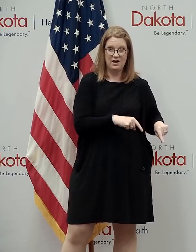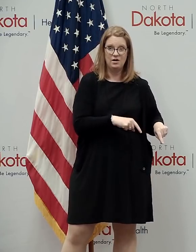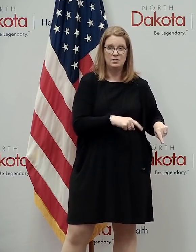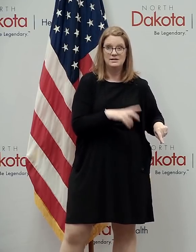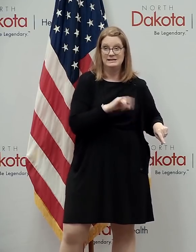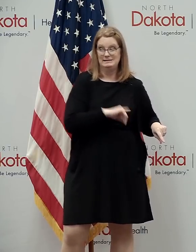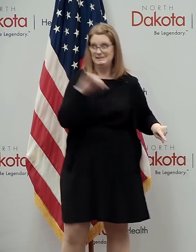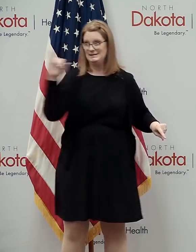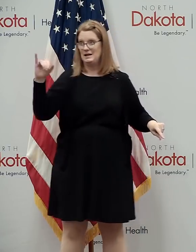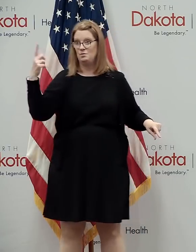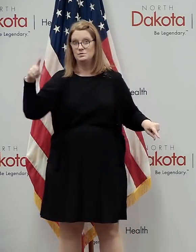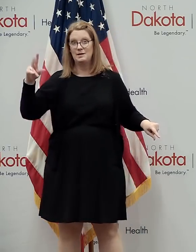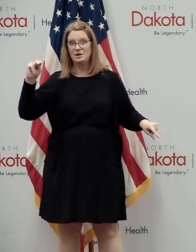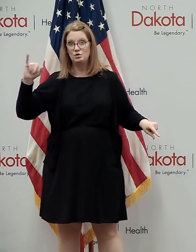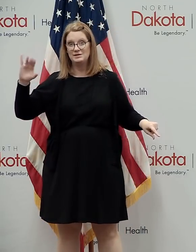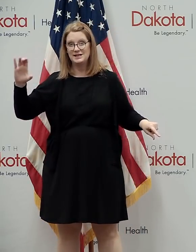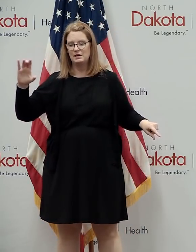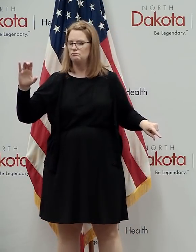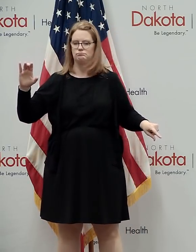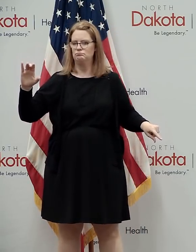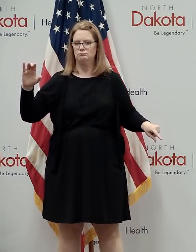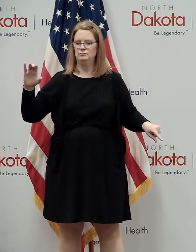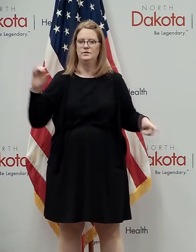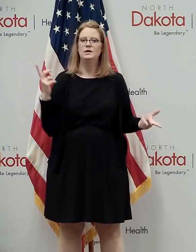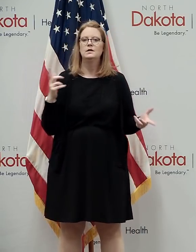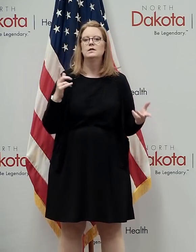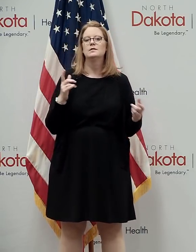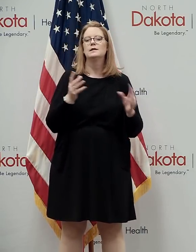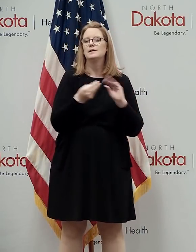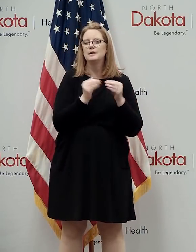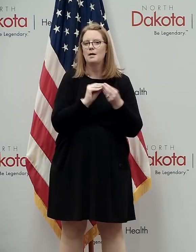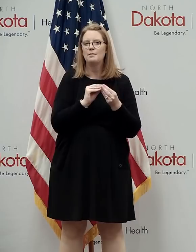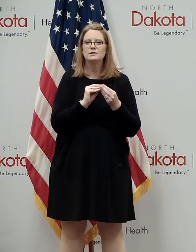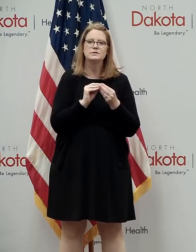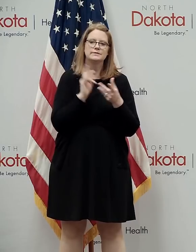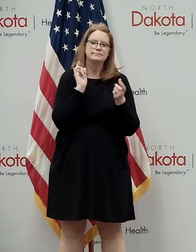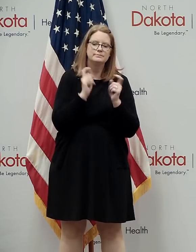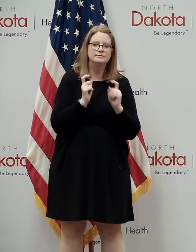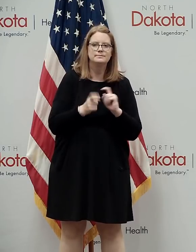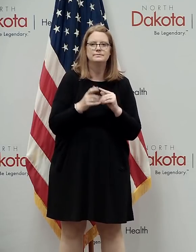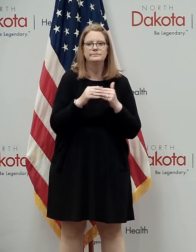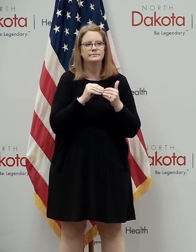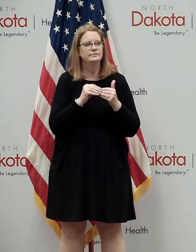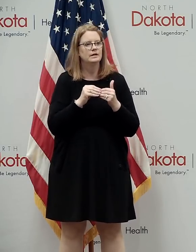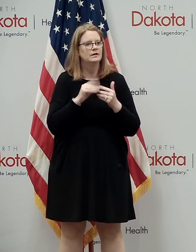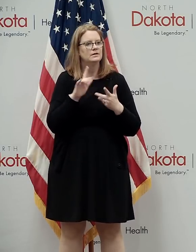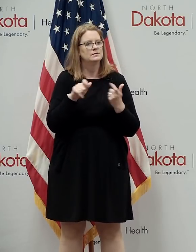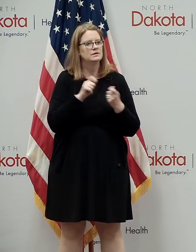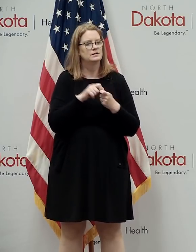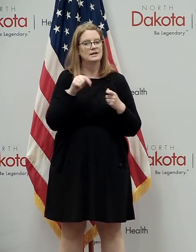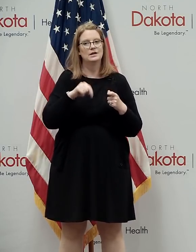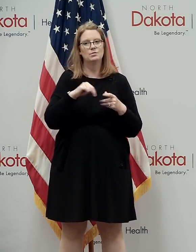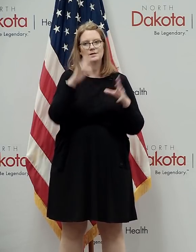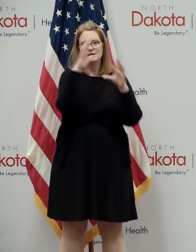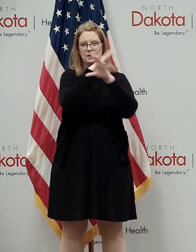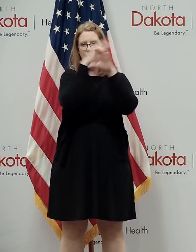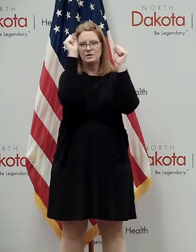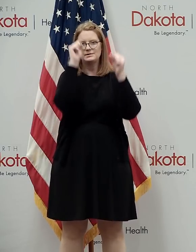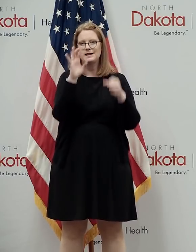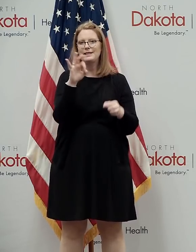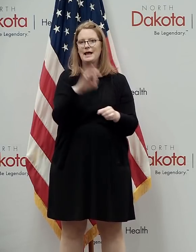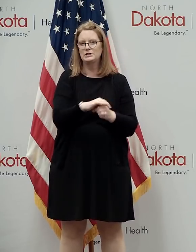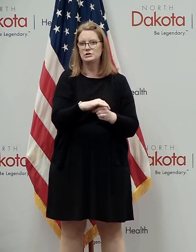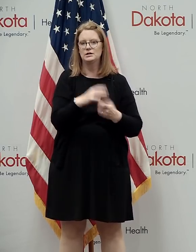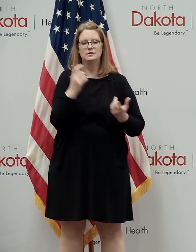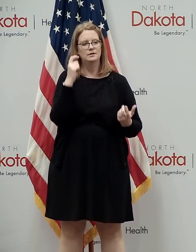there's a lot of manipulation of numbers to try to tell a story, and particularly in the year when you've got a presidential election, there's a lot of people